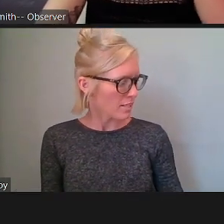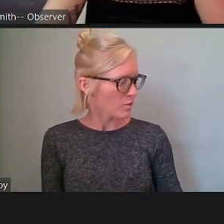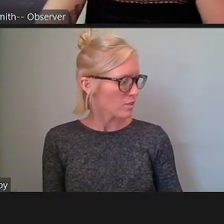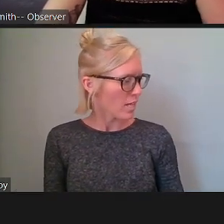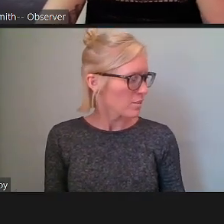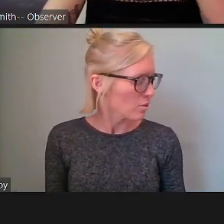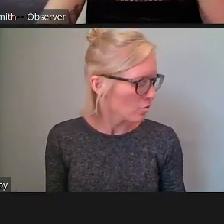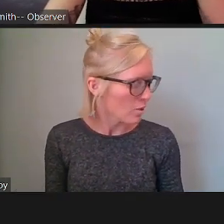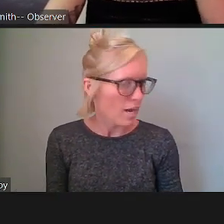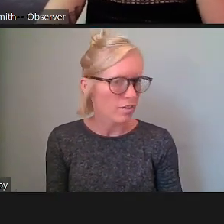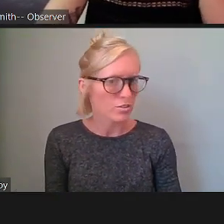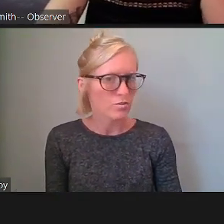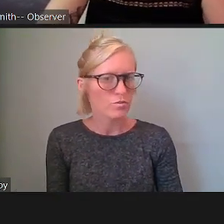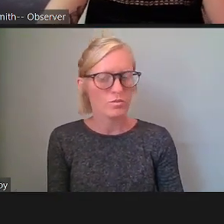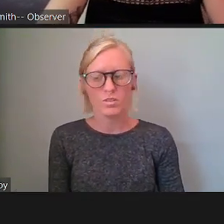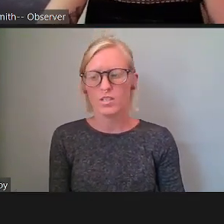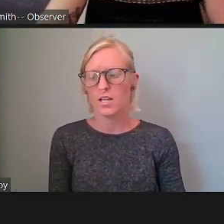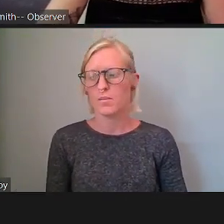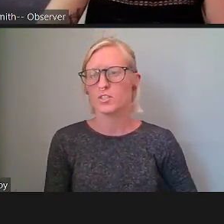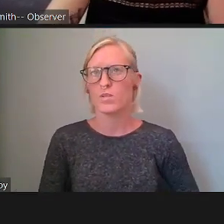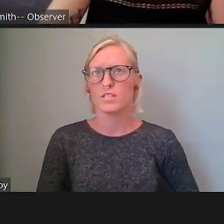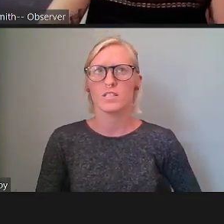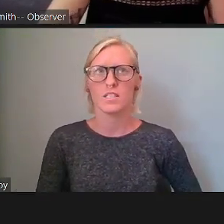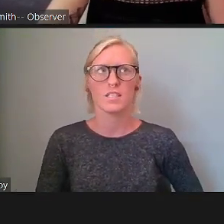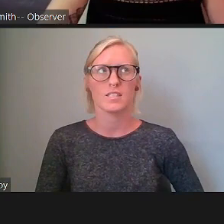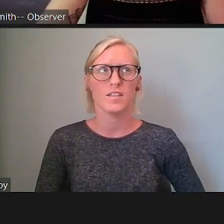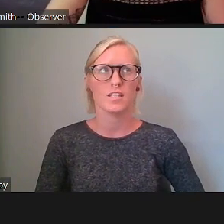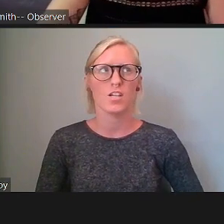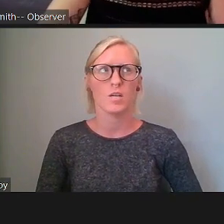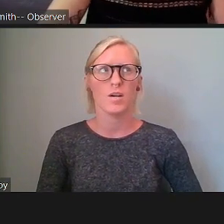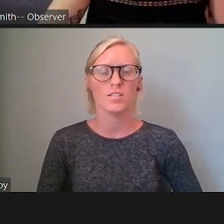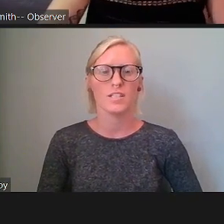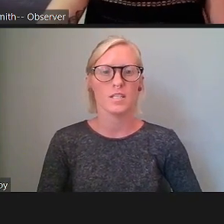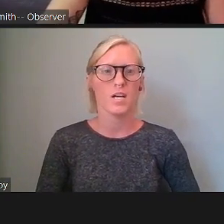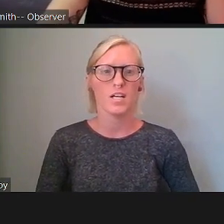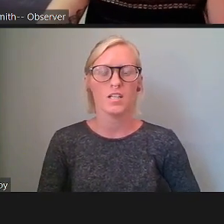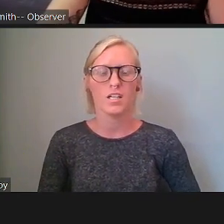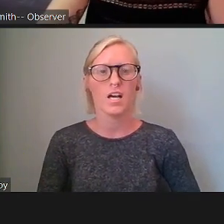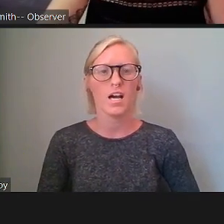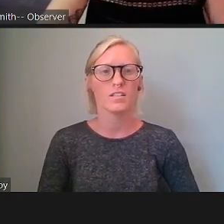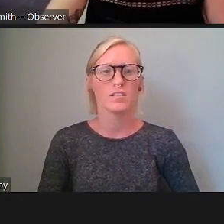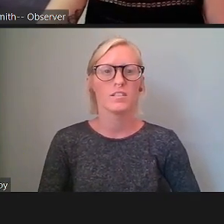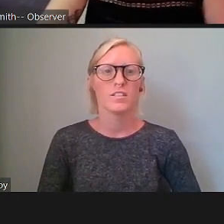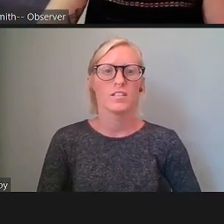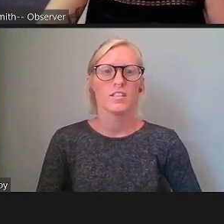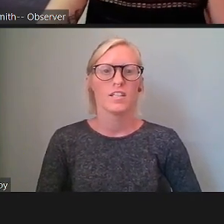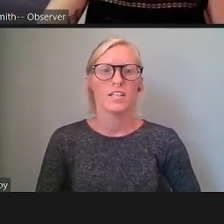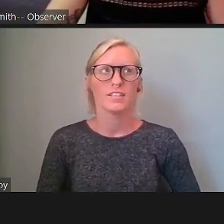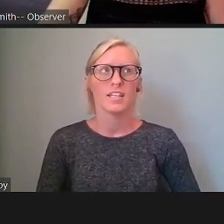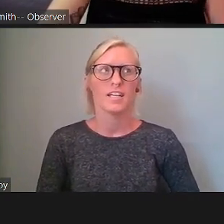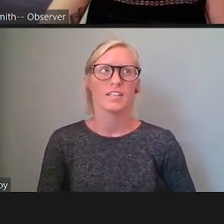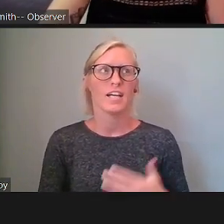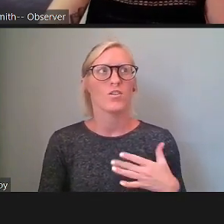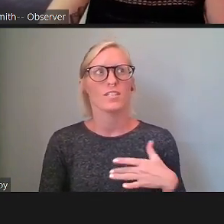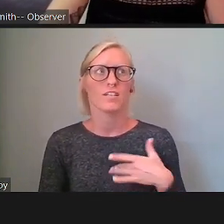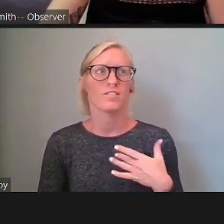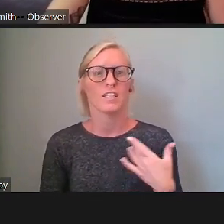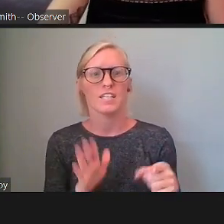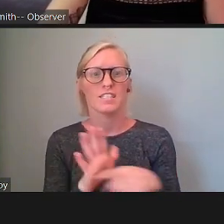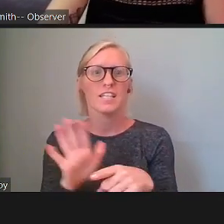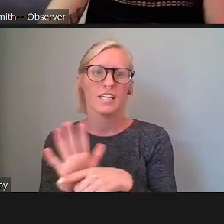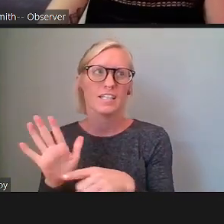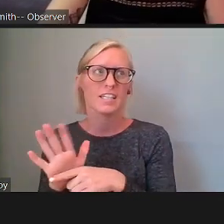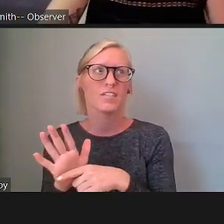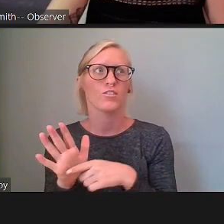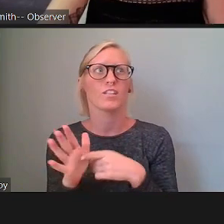And then last one, I was going to ask you how you so it's consistent, because I think they talk about stigma a lot, and like I know it's like a